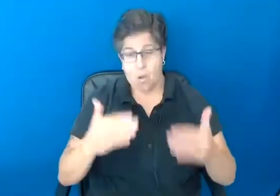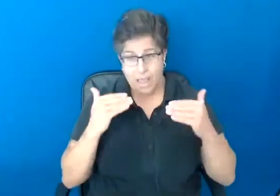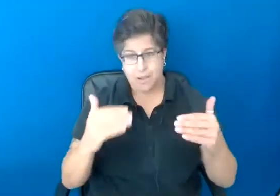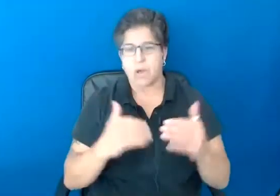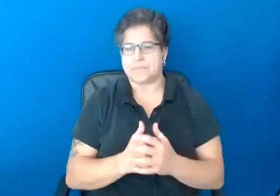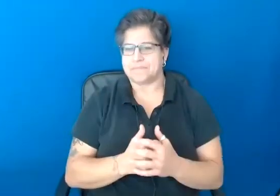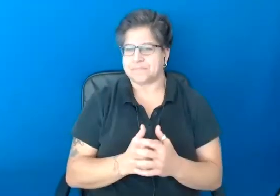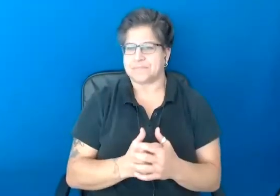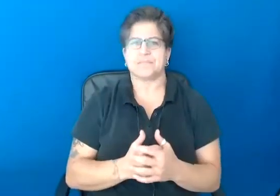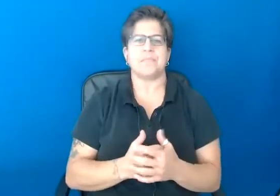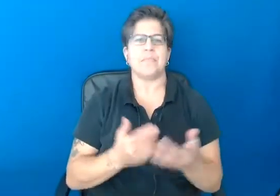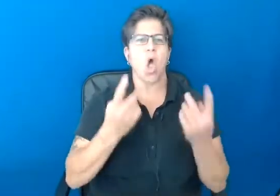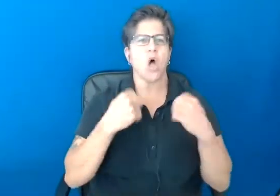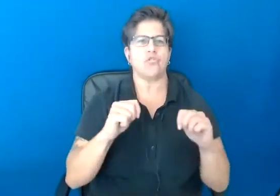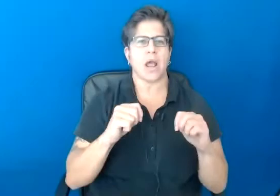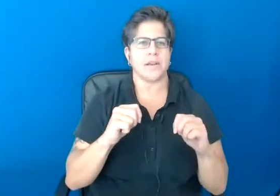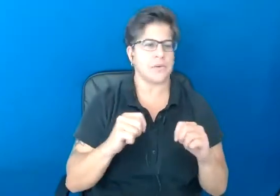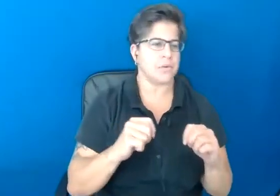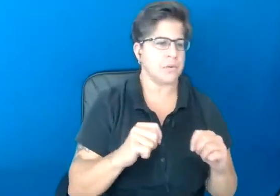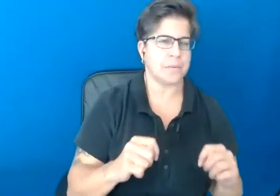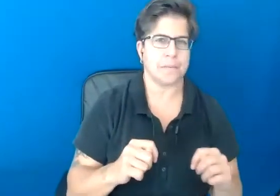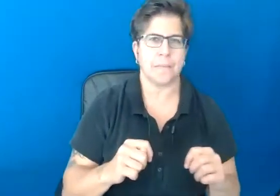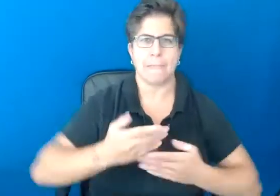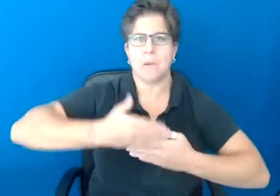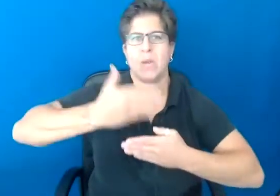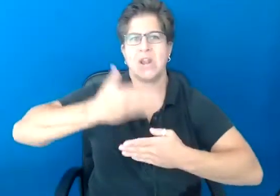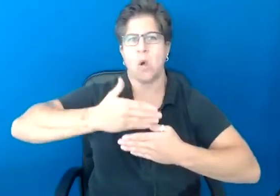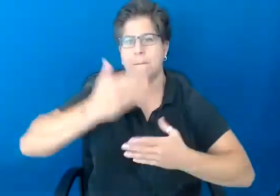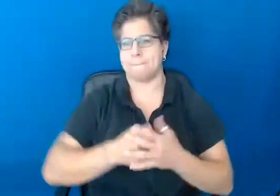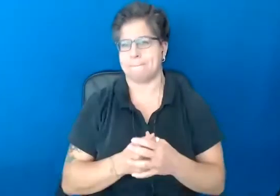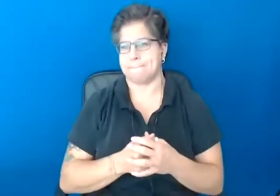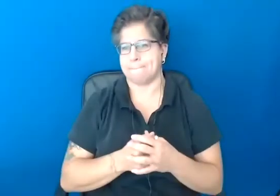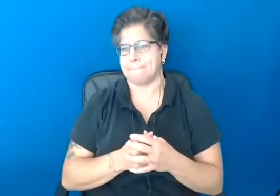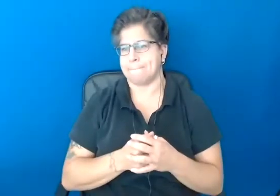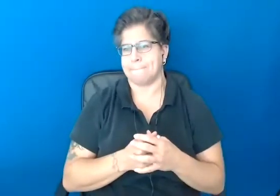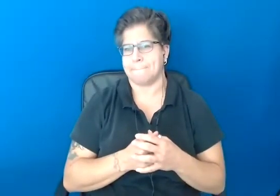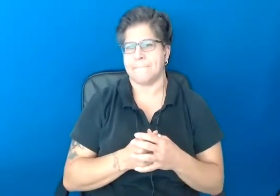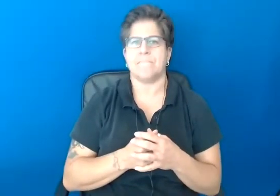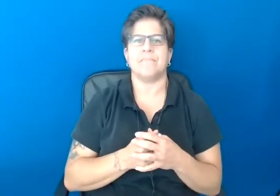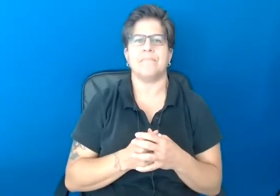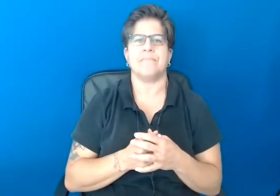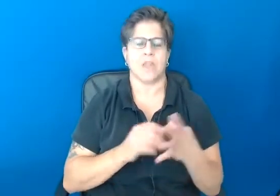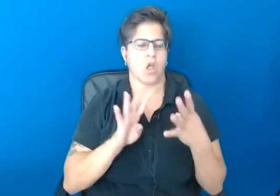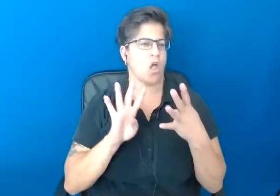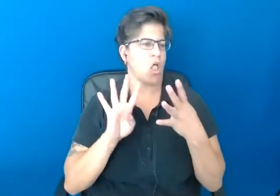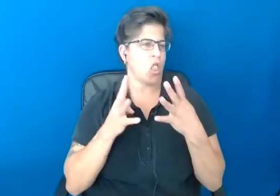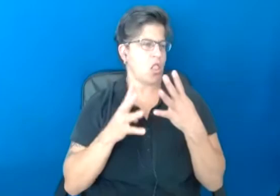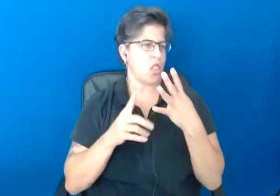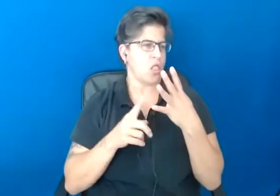The fourth primary idea, where'd I get this? The fourth primary idea, we need to change both this is